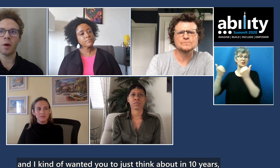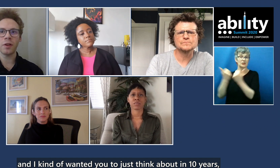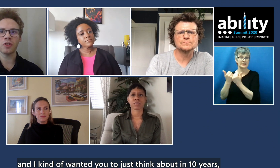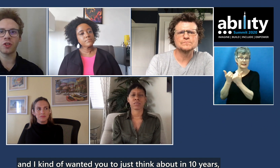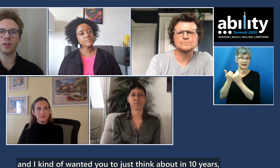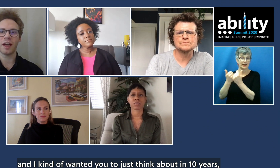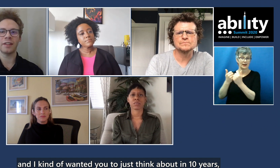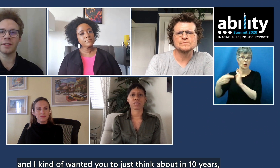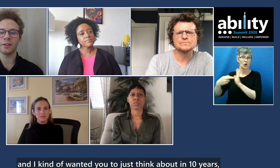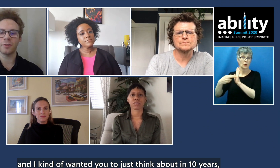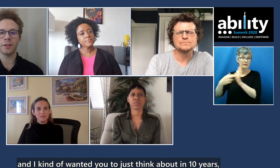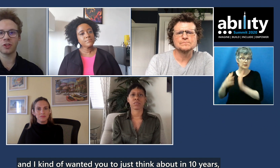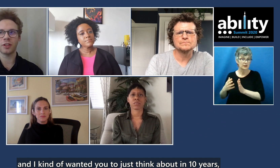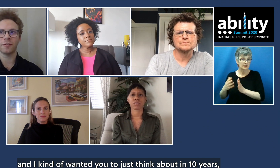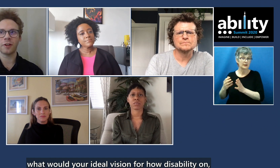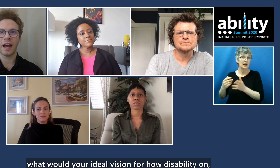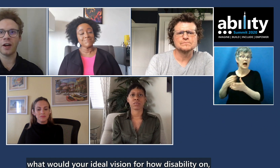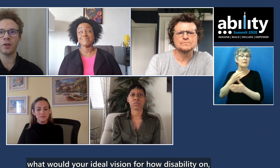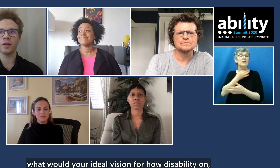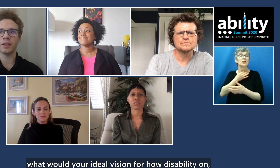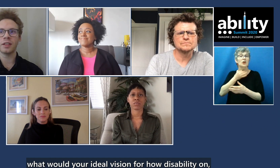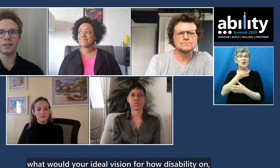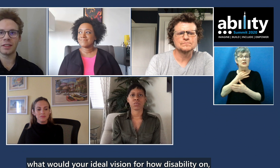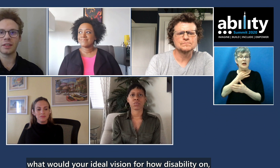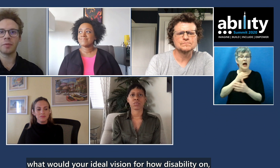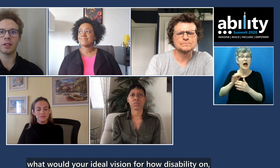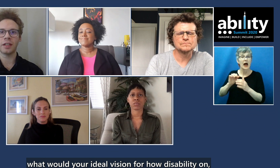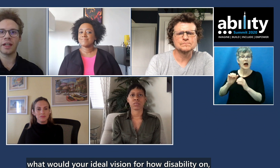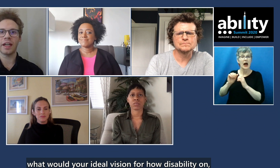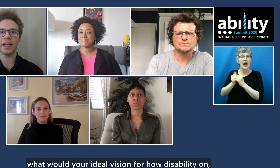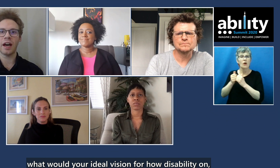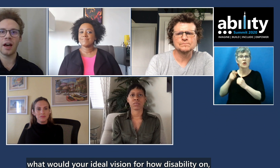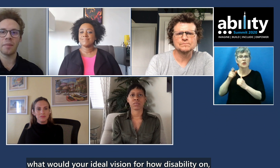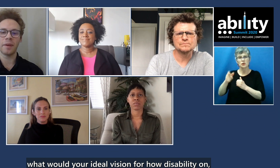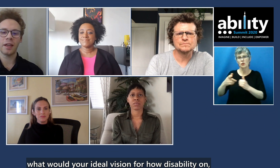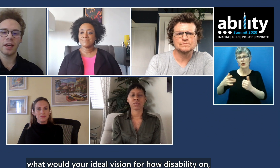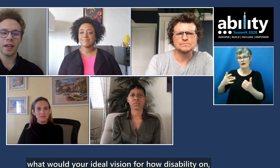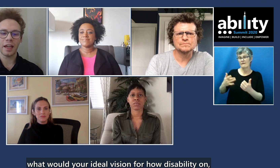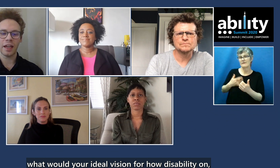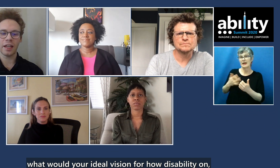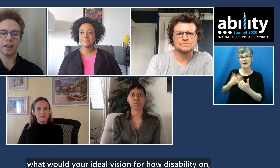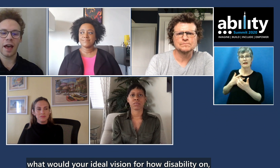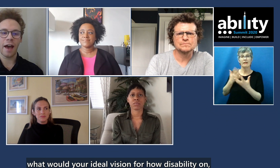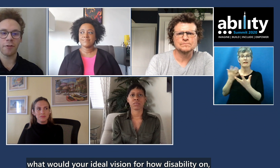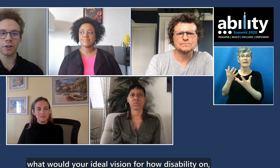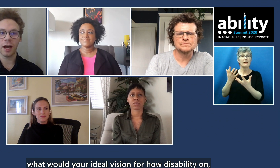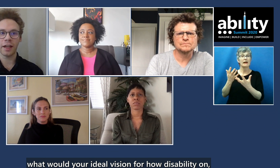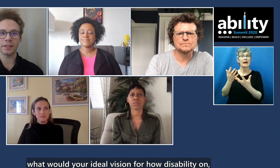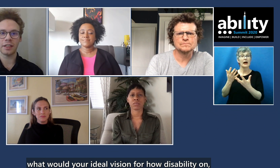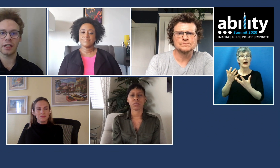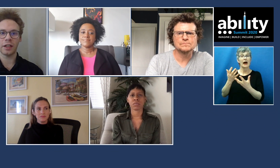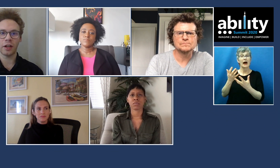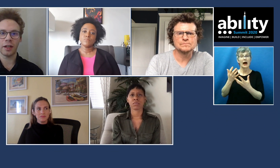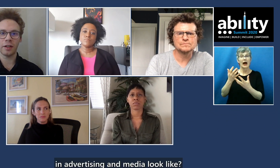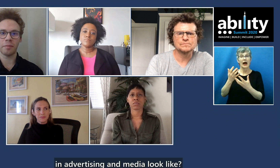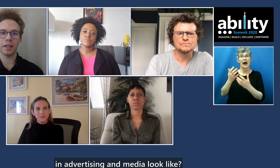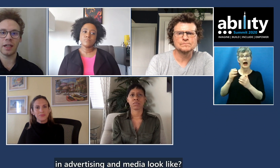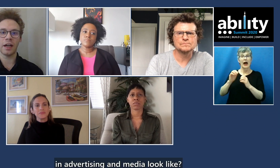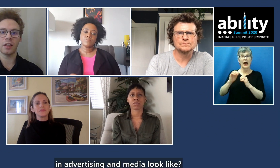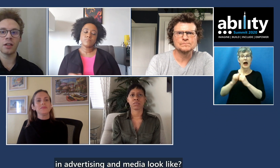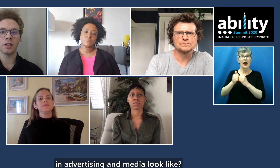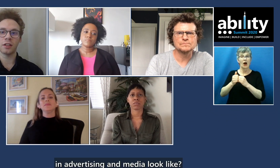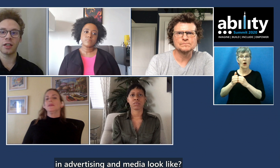years, what would your ideal vision for how disability in advertising